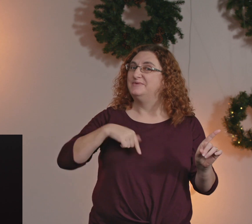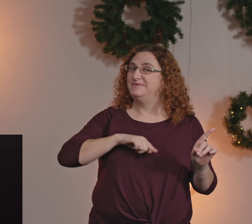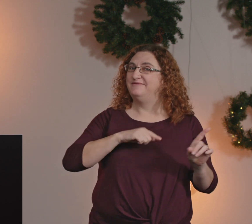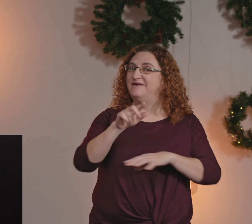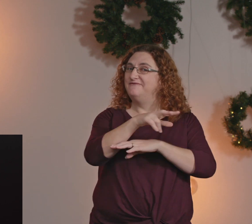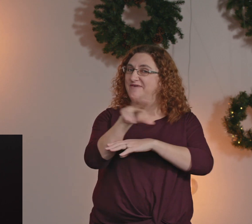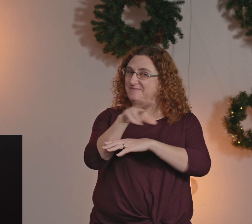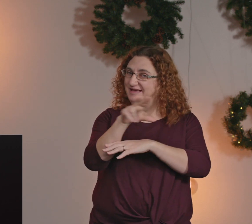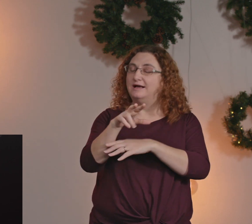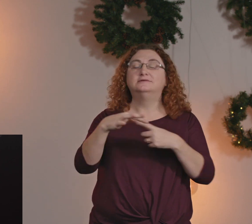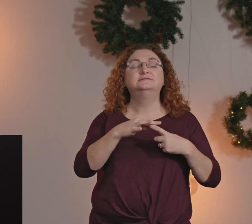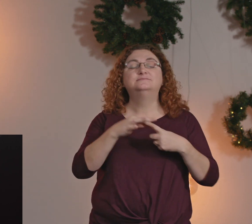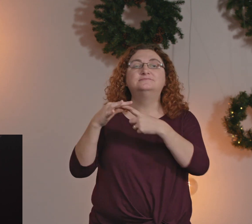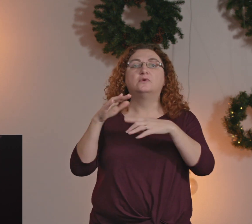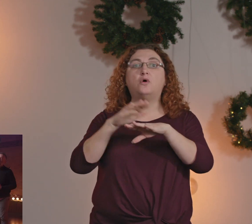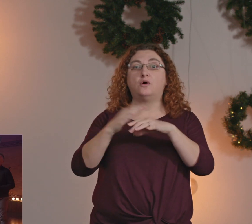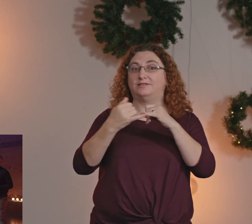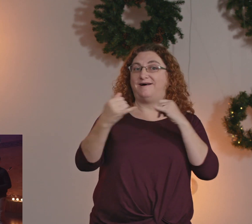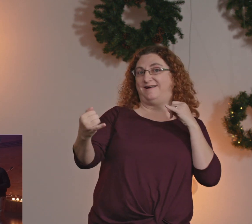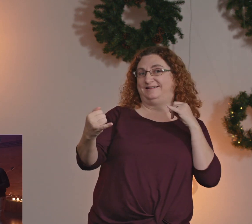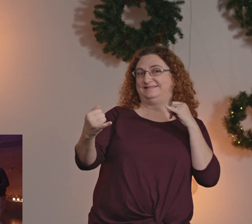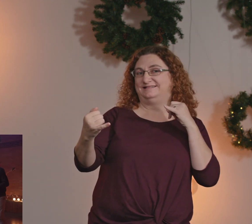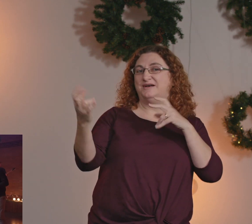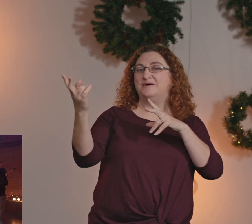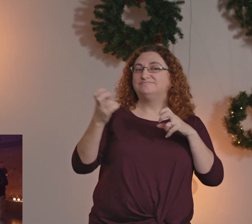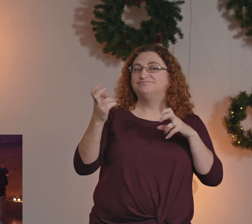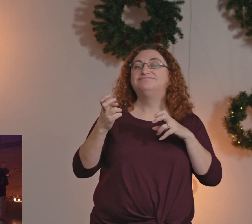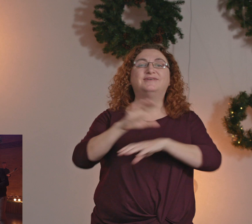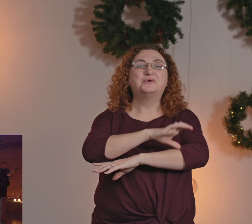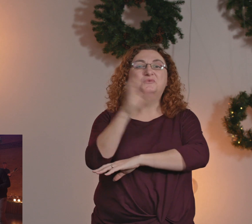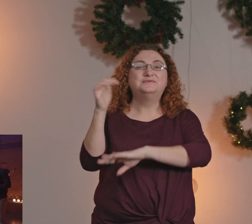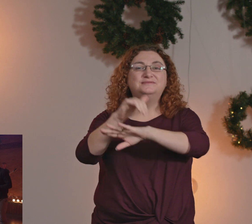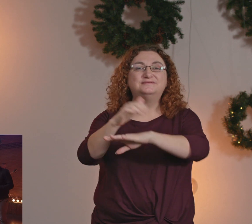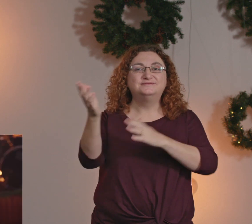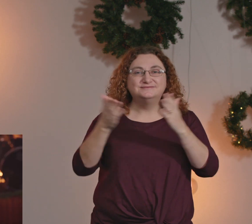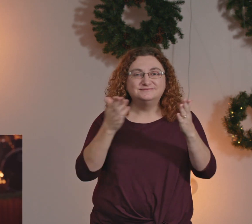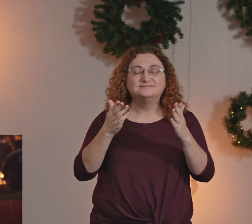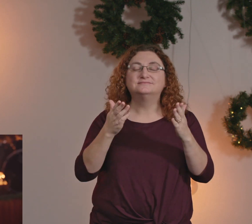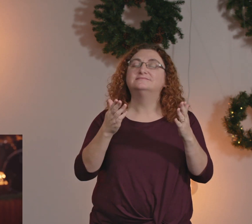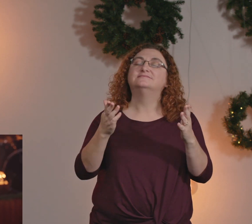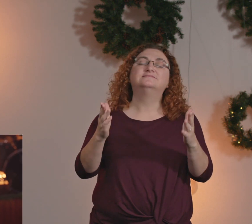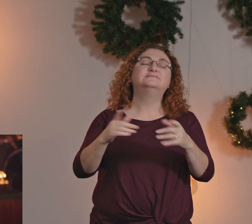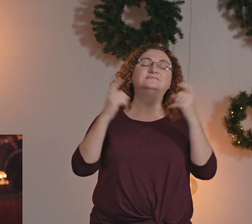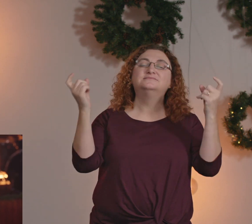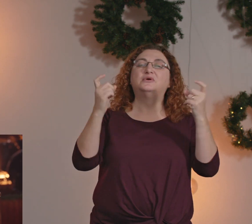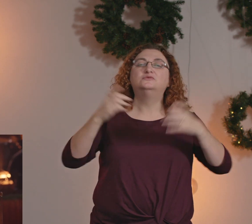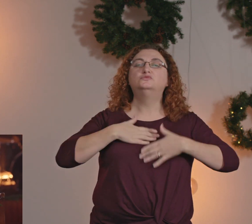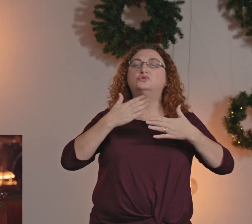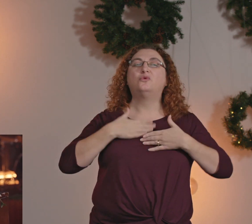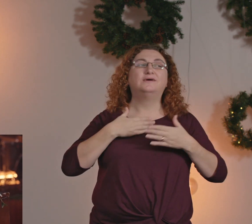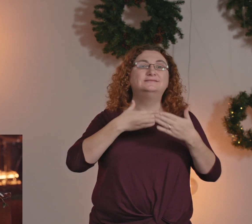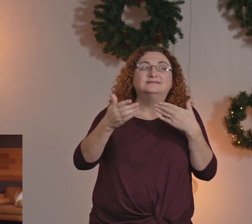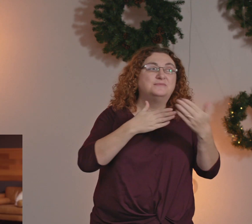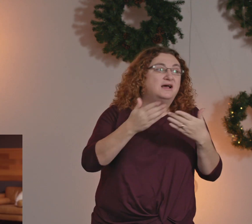special online Christmas Eve service that we can't wait to share with you. It will be a time of celebration and joy even in the midst of these